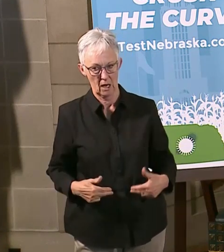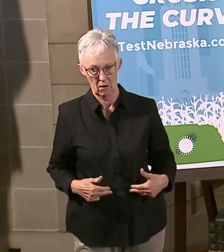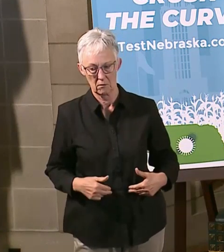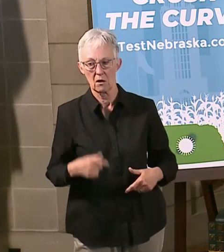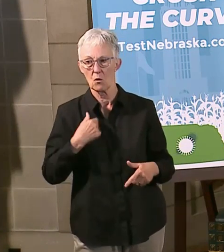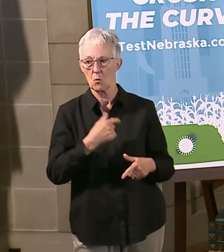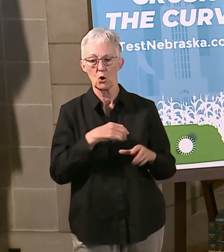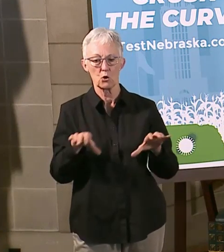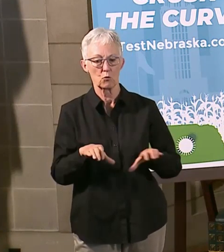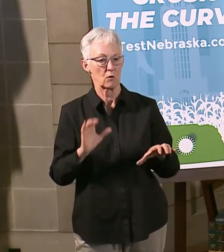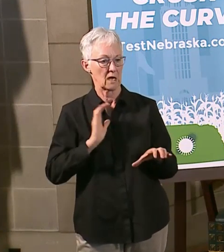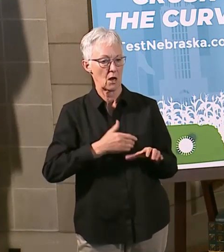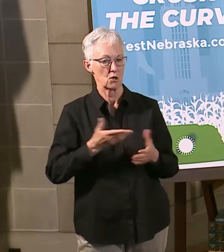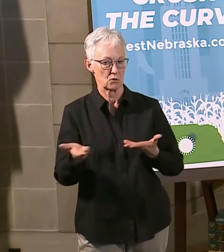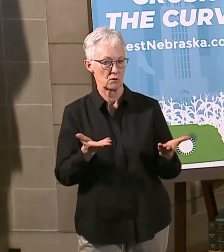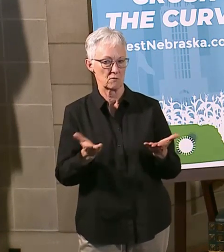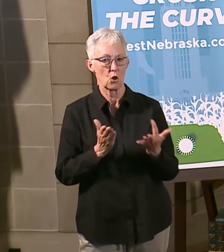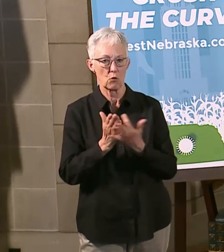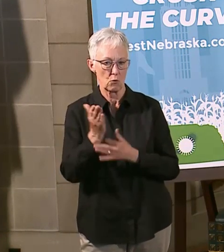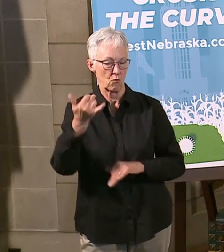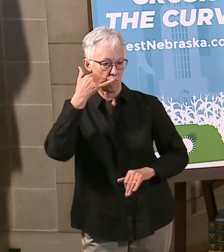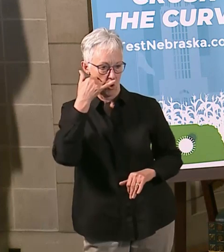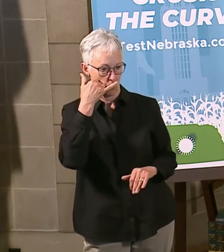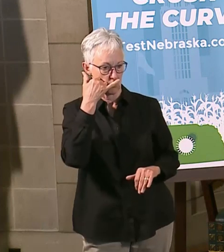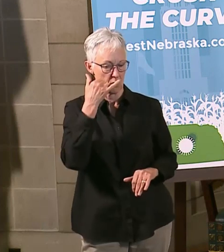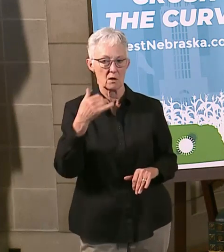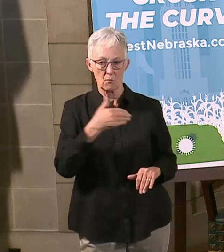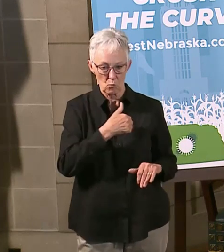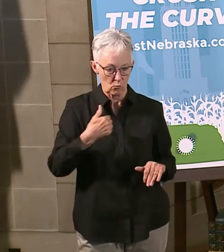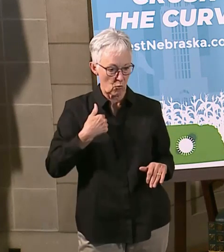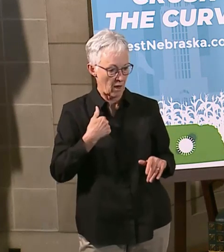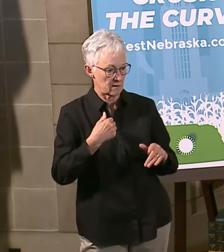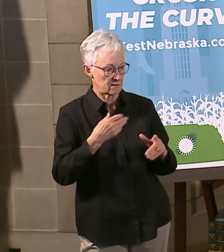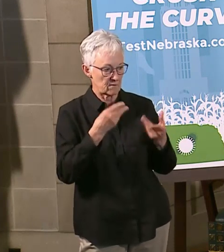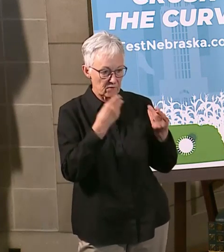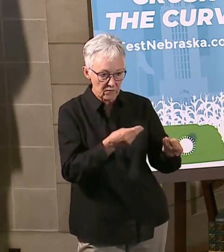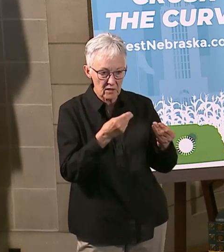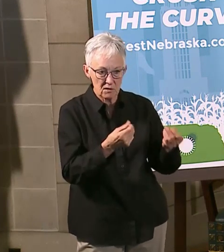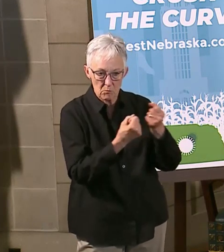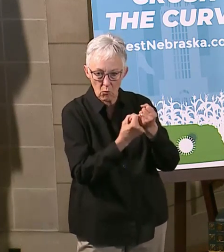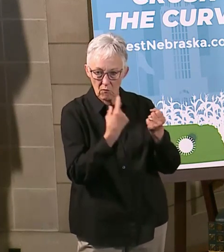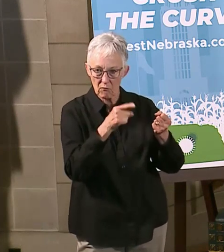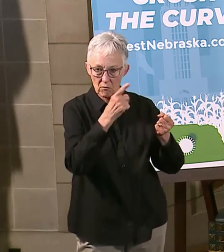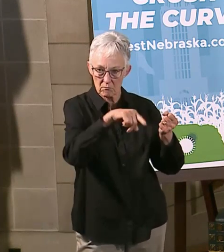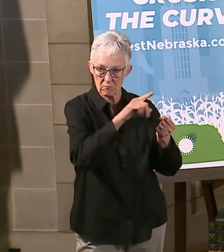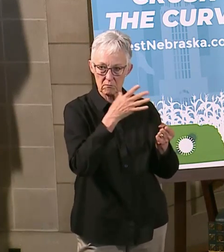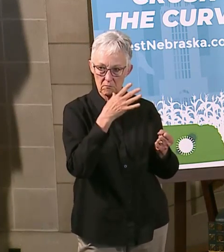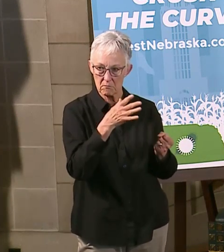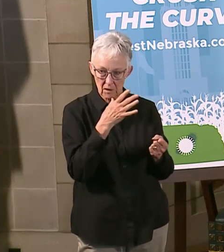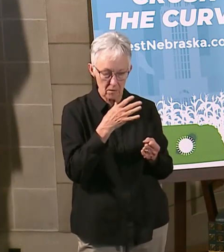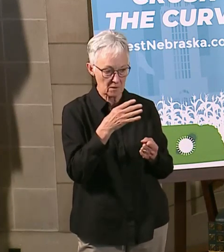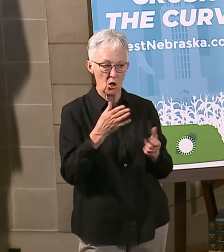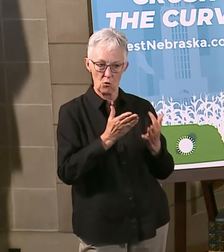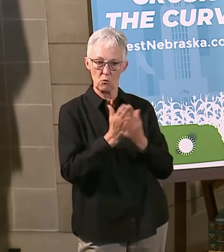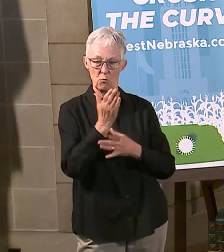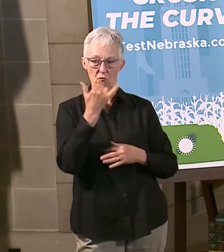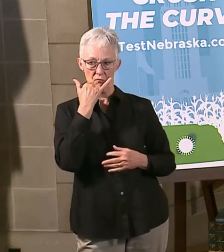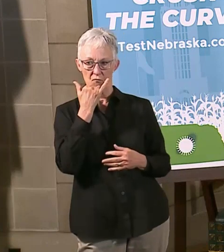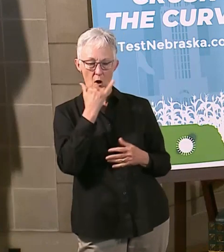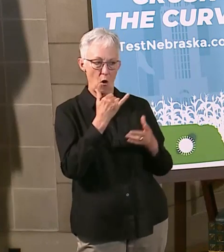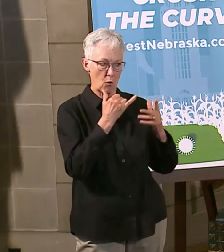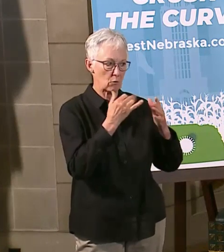phone. WIC families across the state have been very appreciative and are glad that they don't have to come into the office during this time. Even with meeting